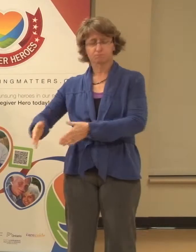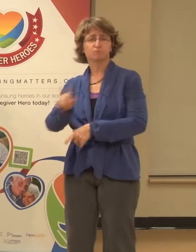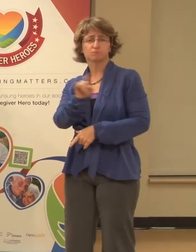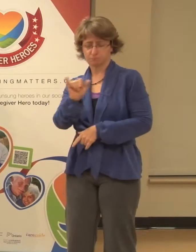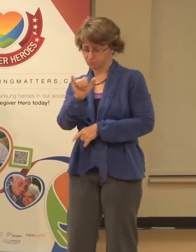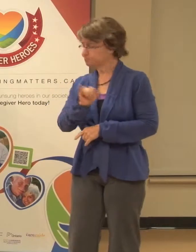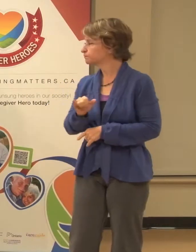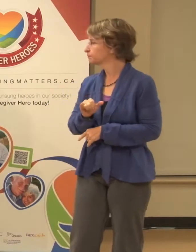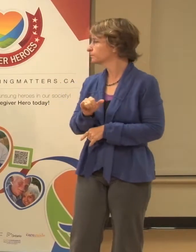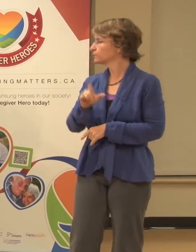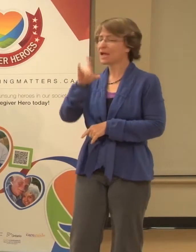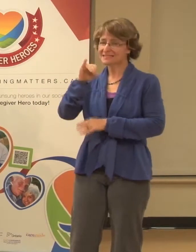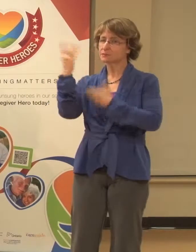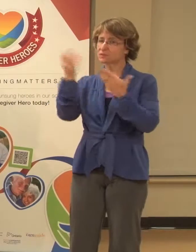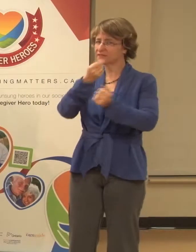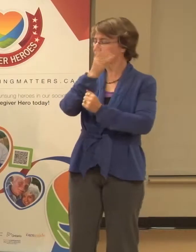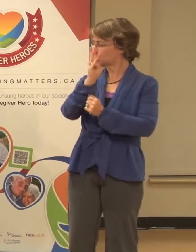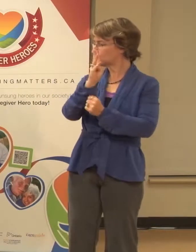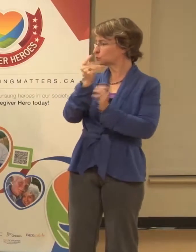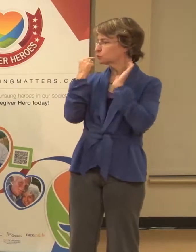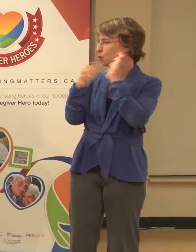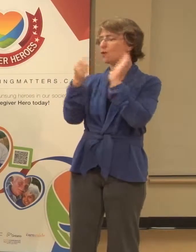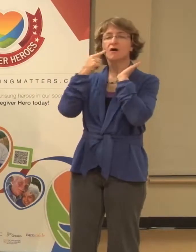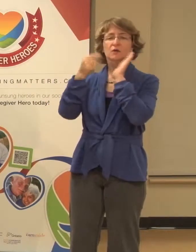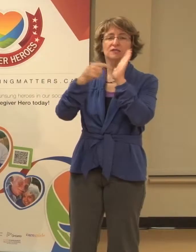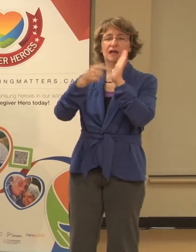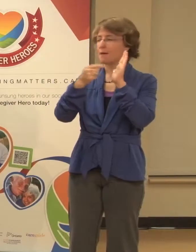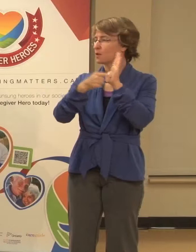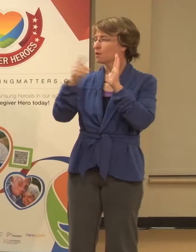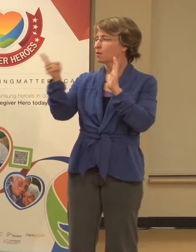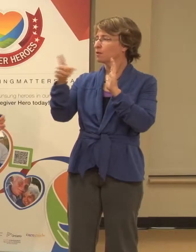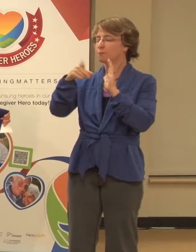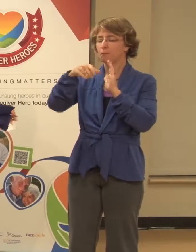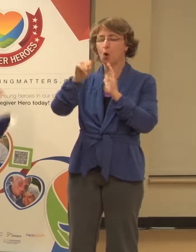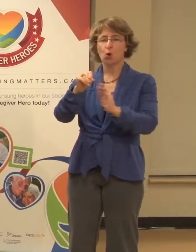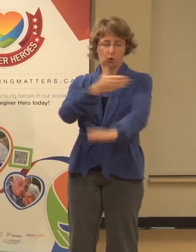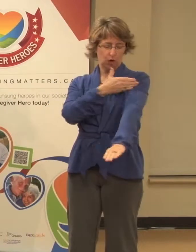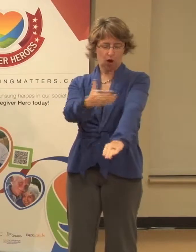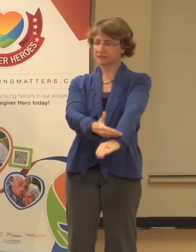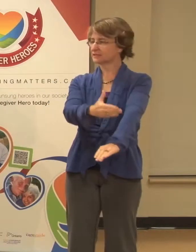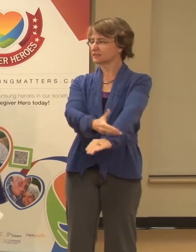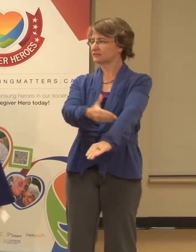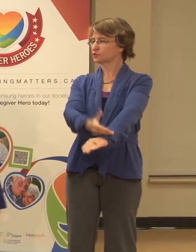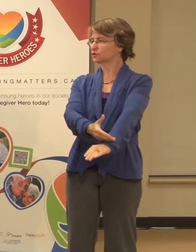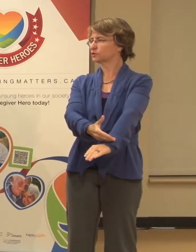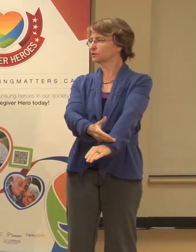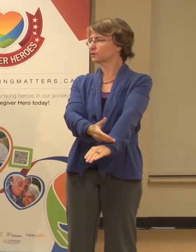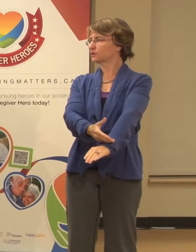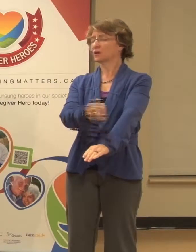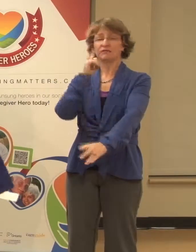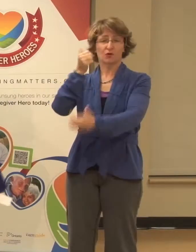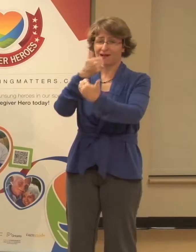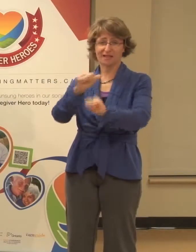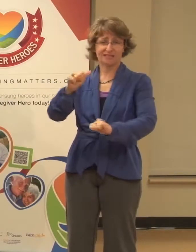well. I did bring a few items. So we've got the polo shirt over here. It's a long sleeve shirt for